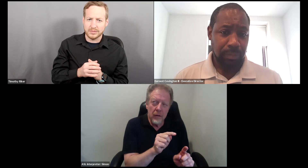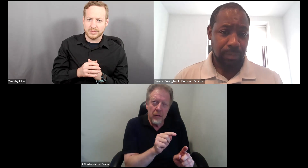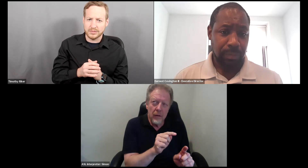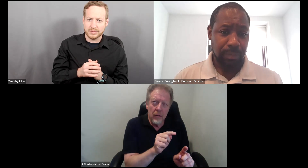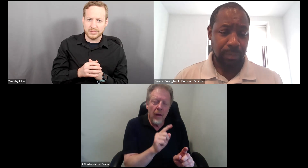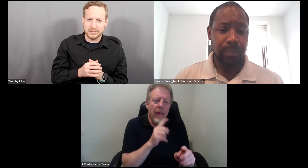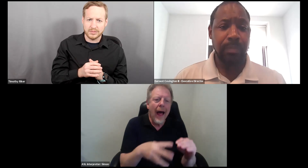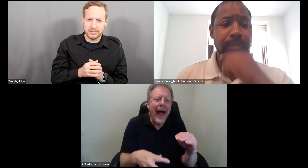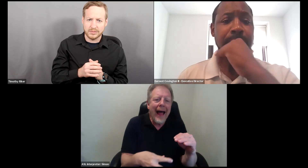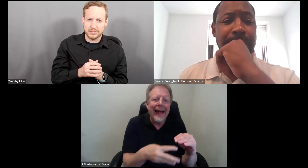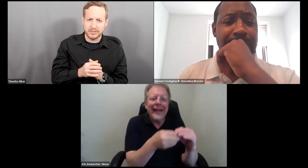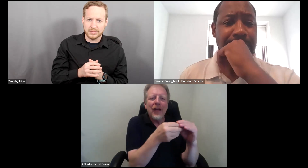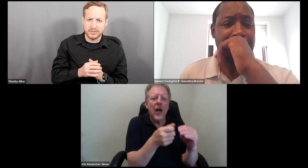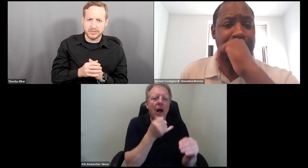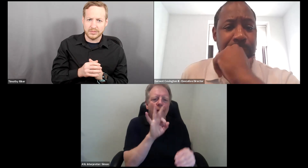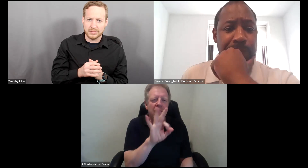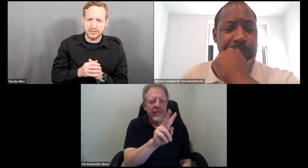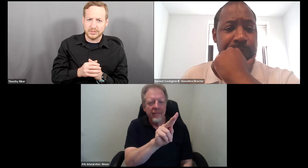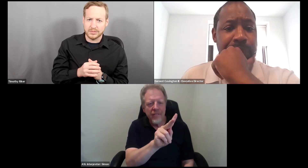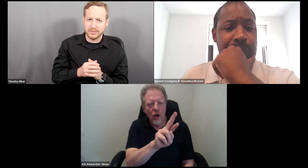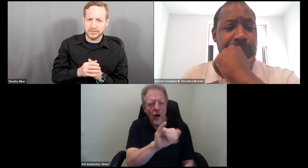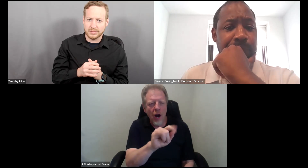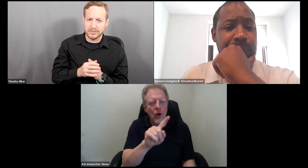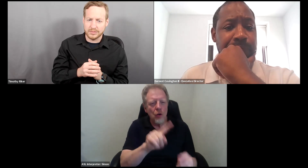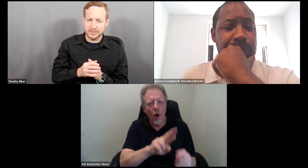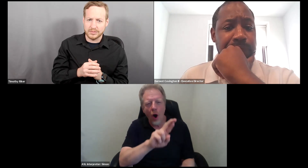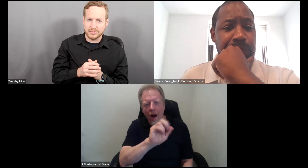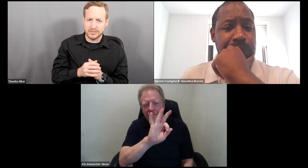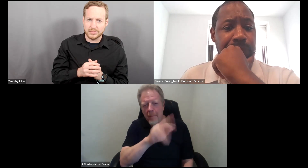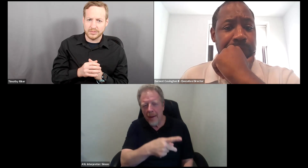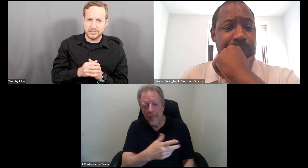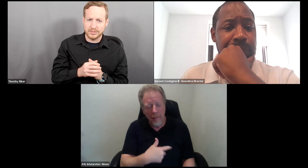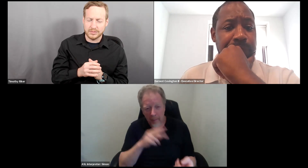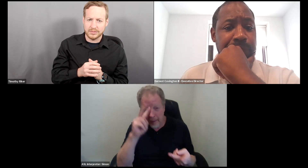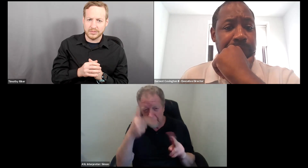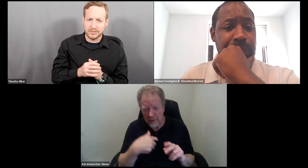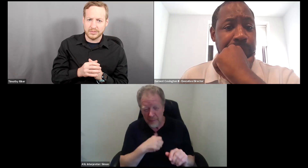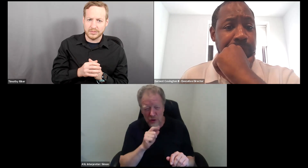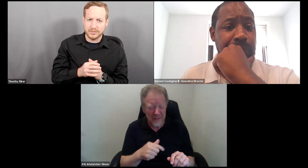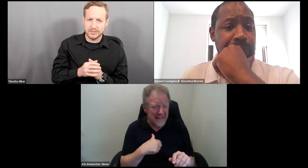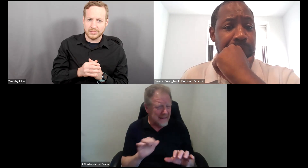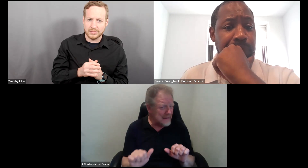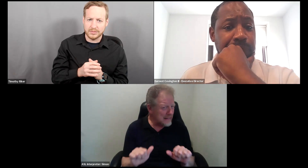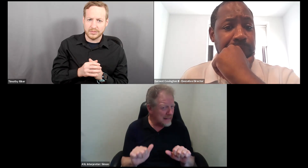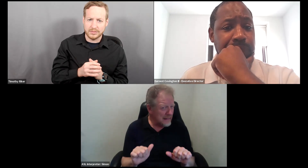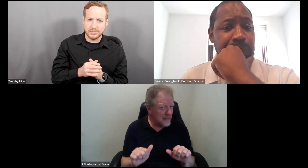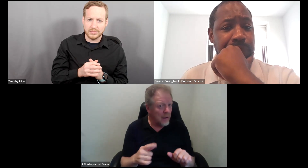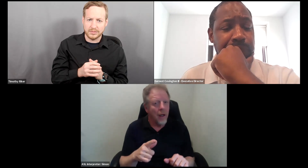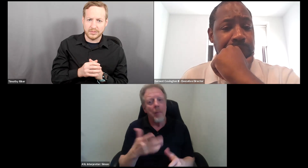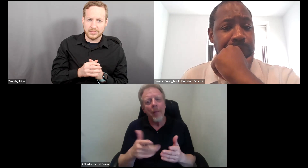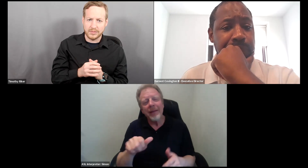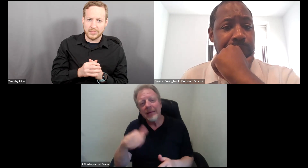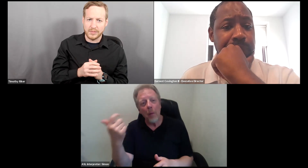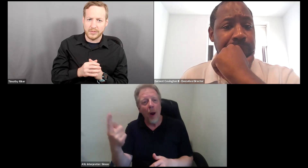the addition of VRI to the RFP. Maybe I'm misunderstanding. Let someone else make